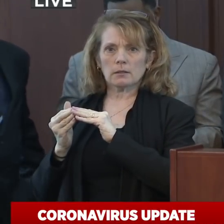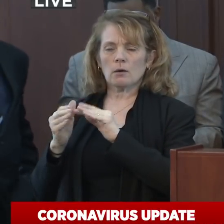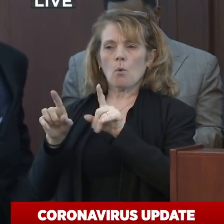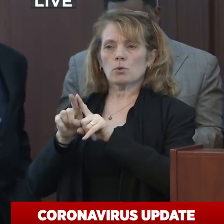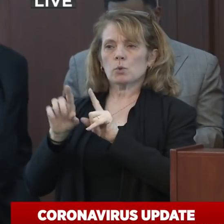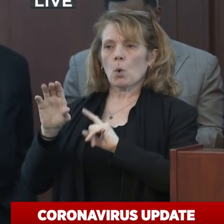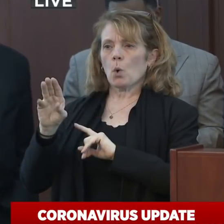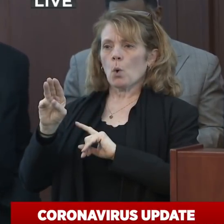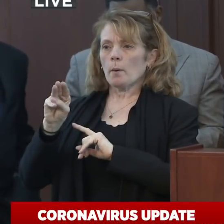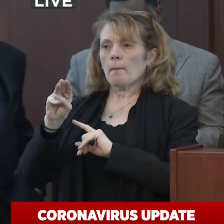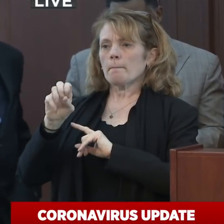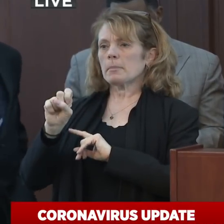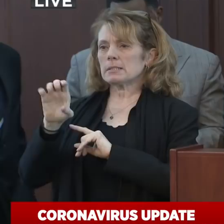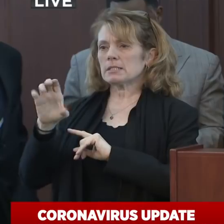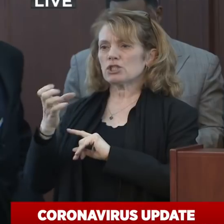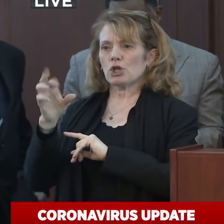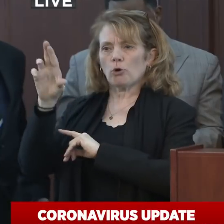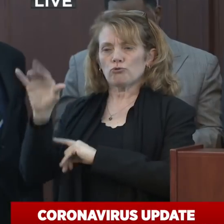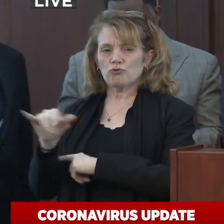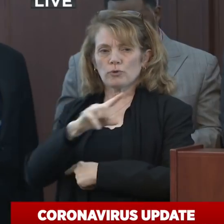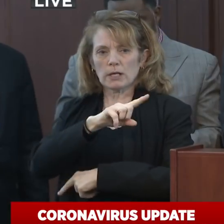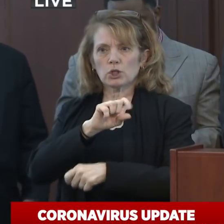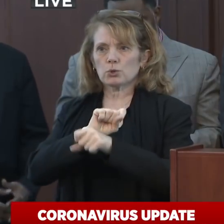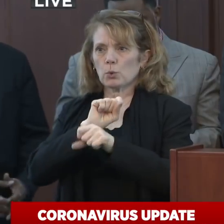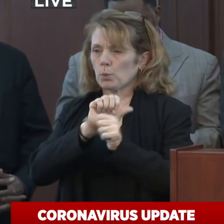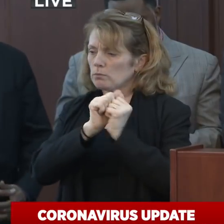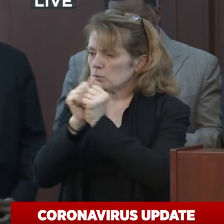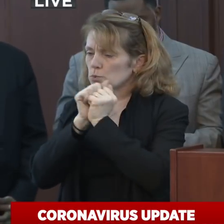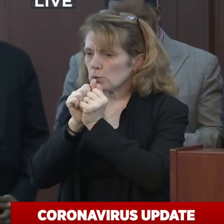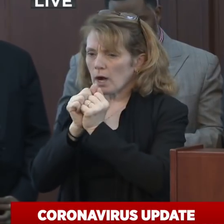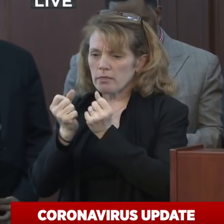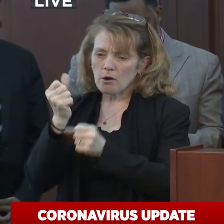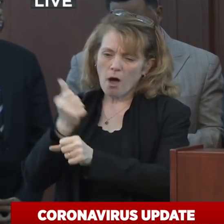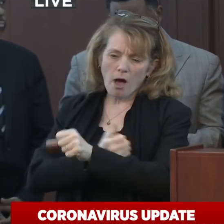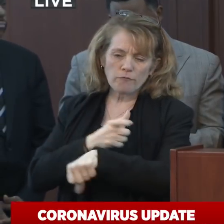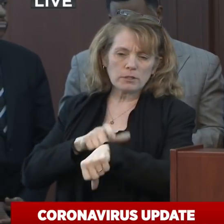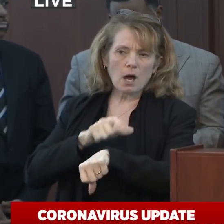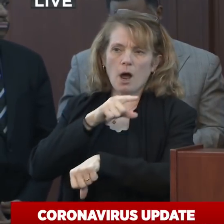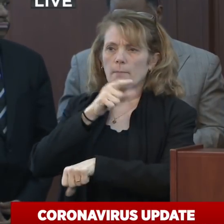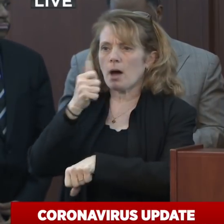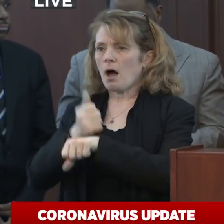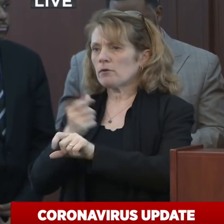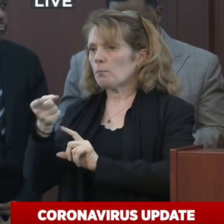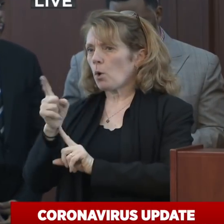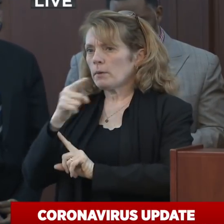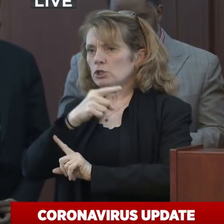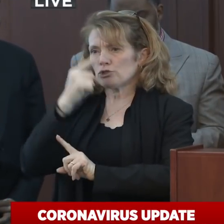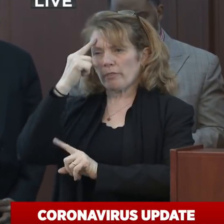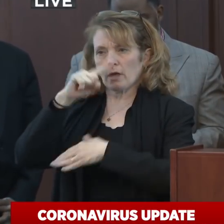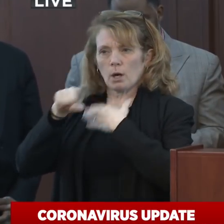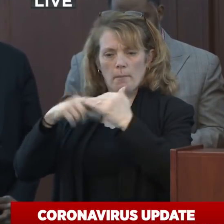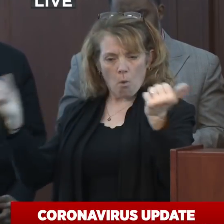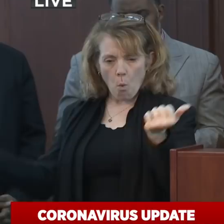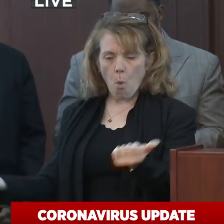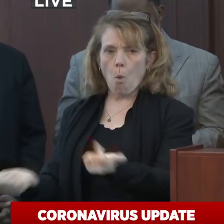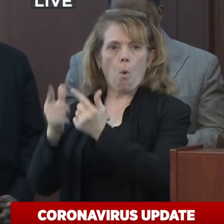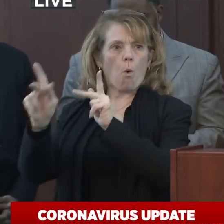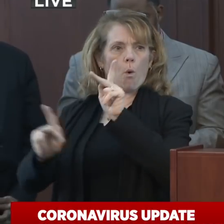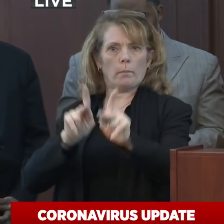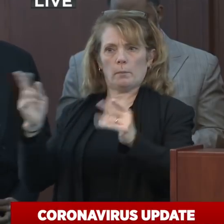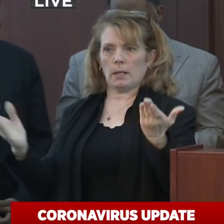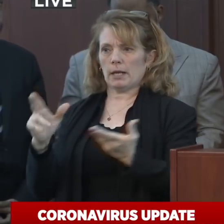job. We see every time, every moment, she is thinking about this county people. May